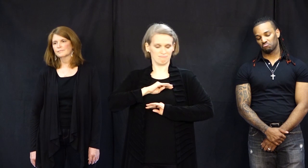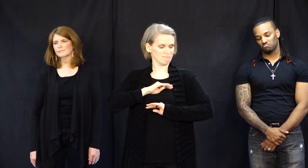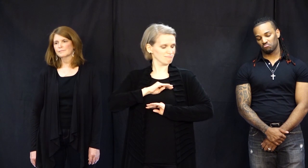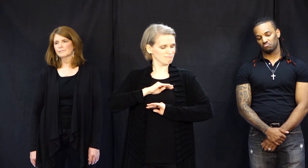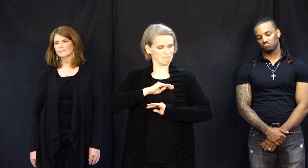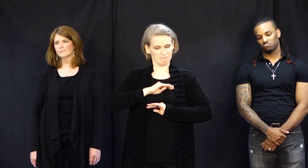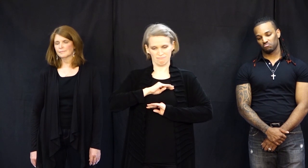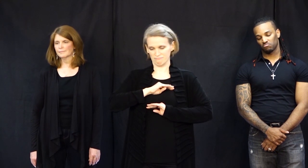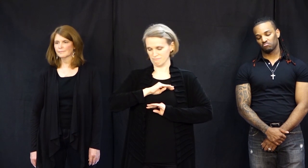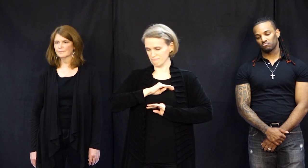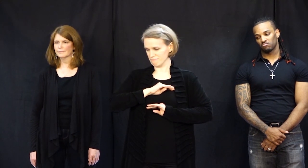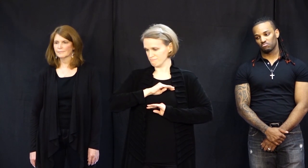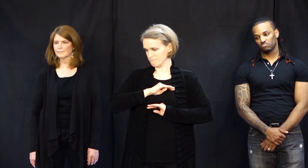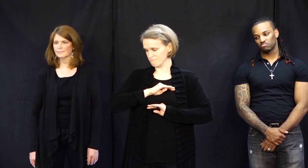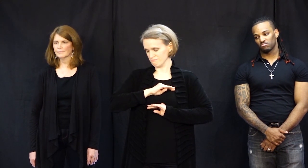satisfied.